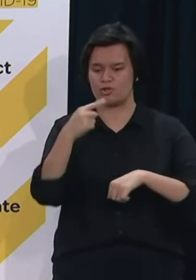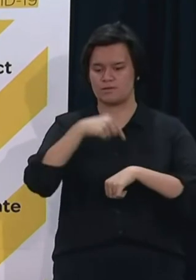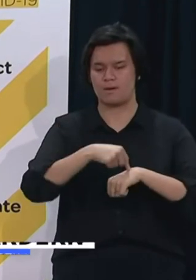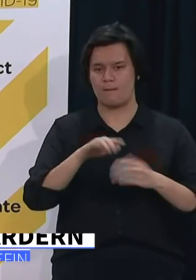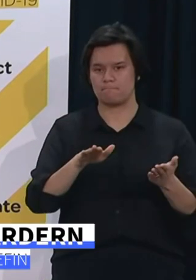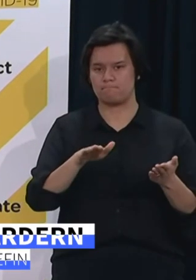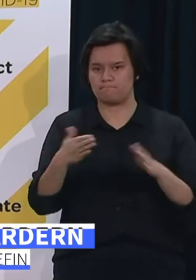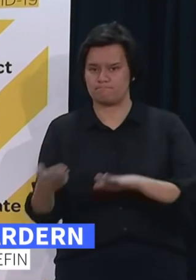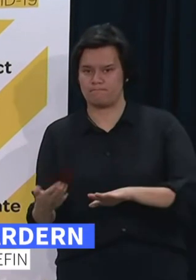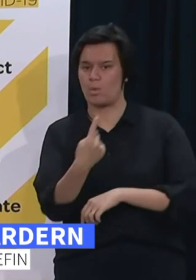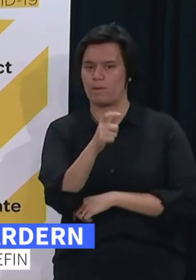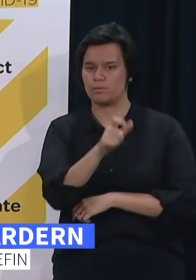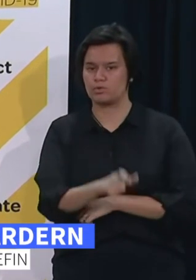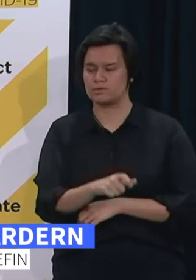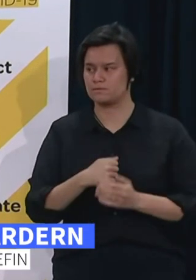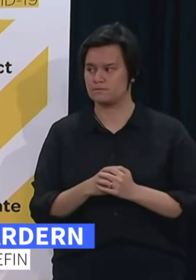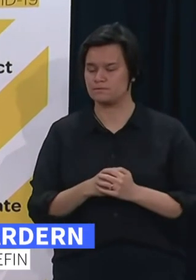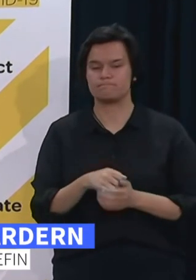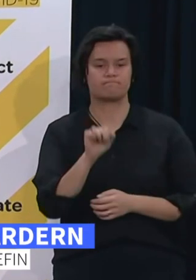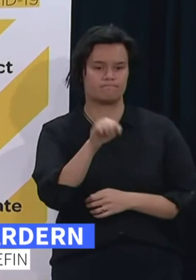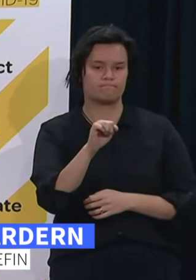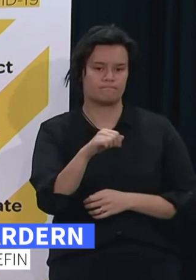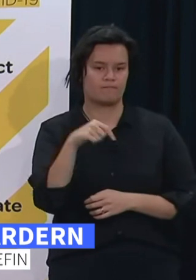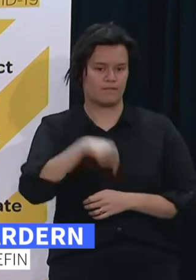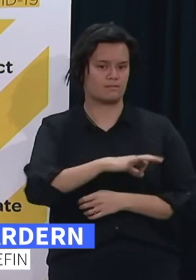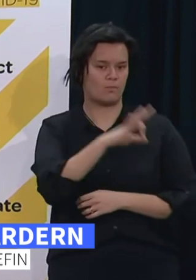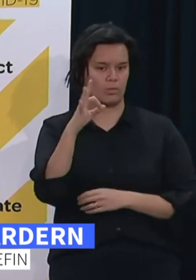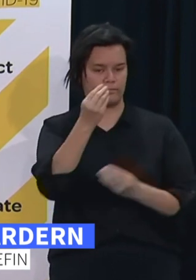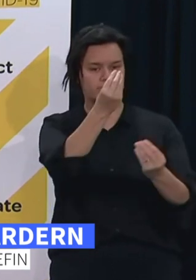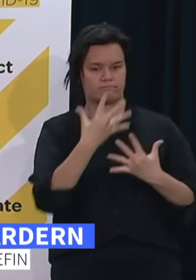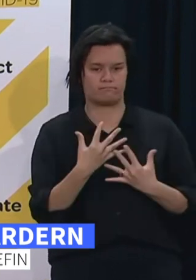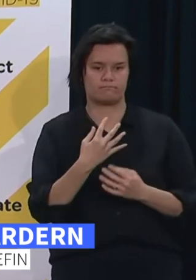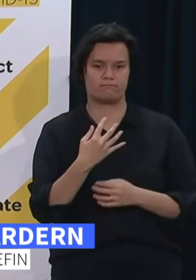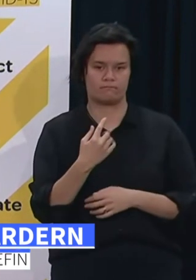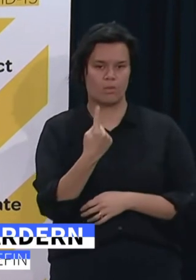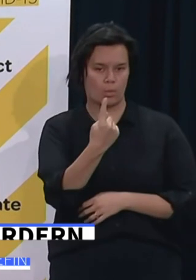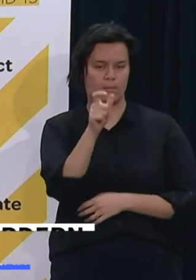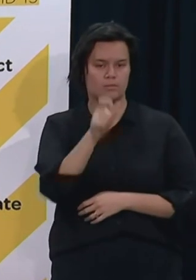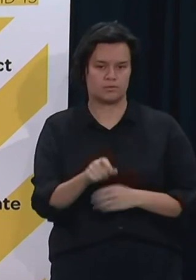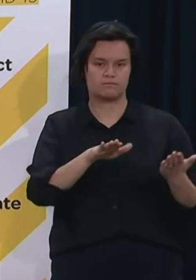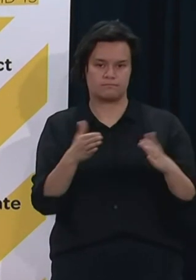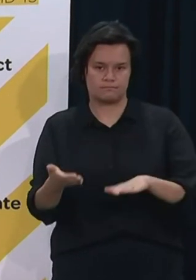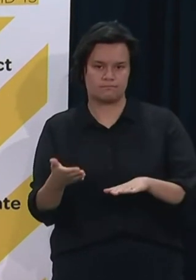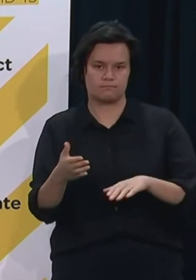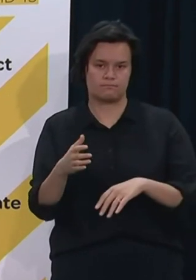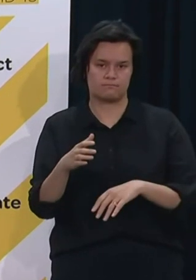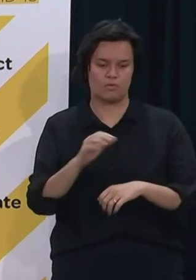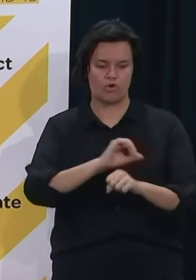it was with great sadness that I was advised this morning that we have had someone pass away